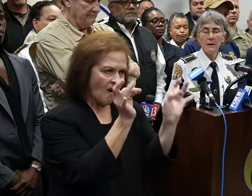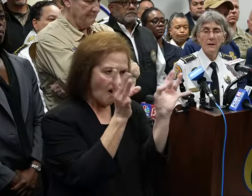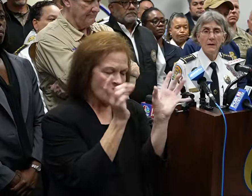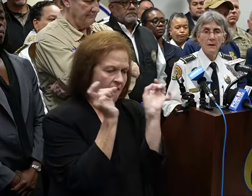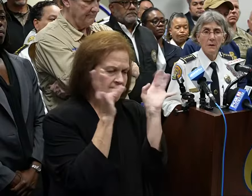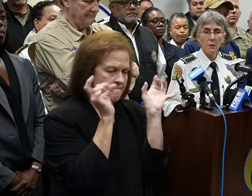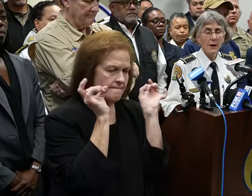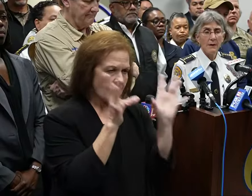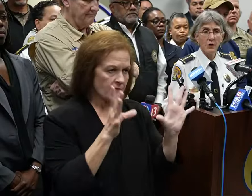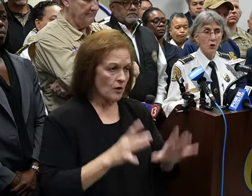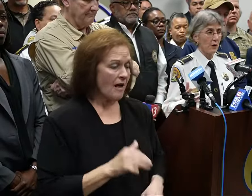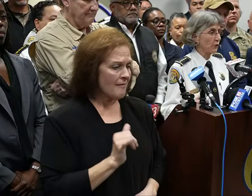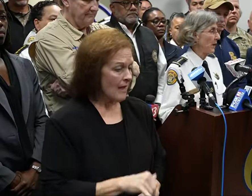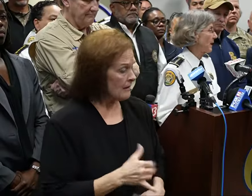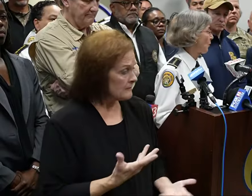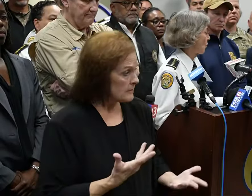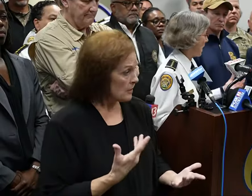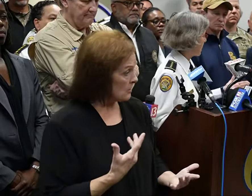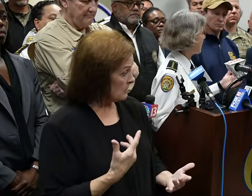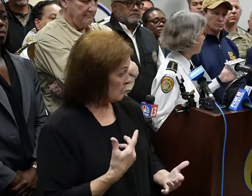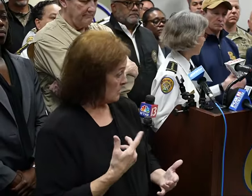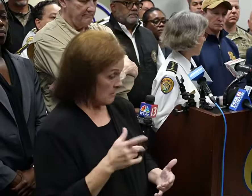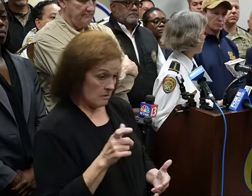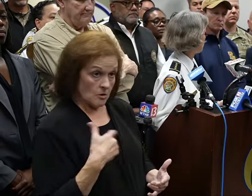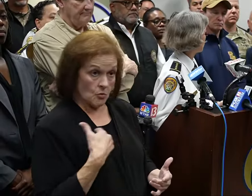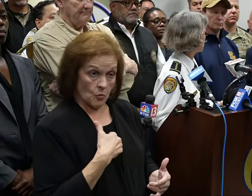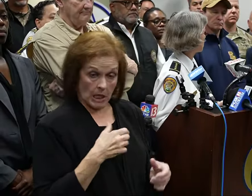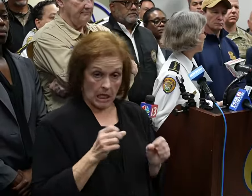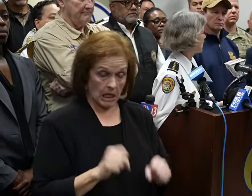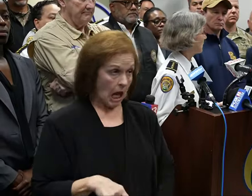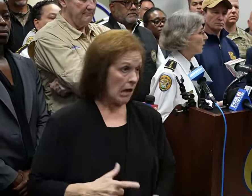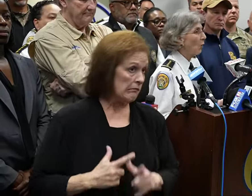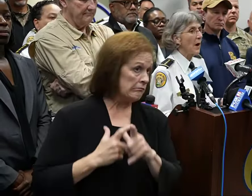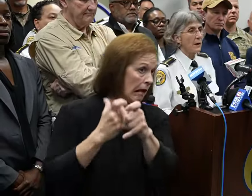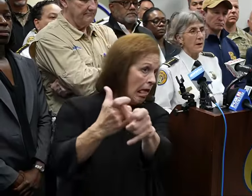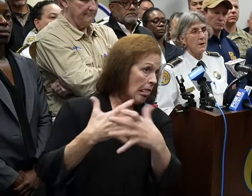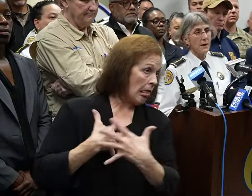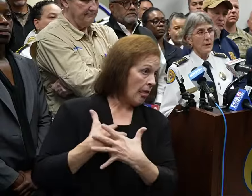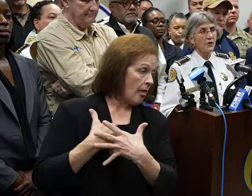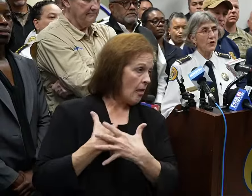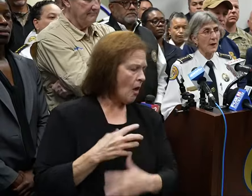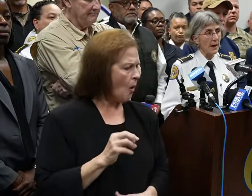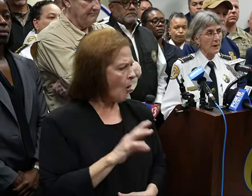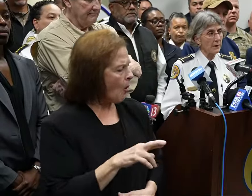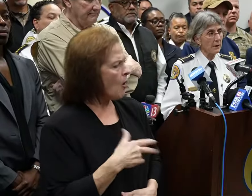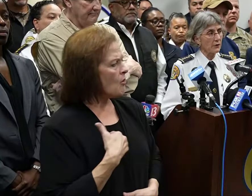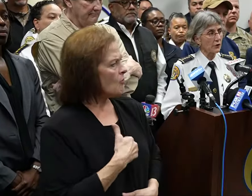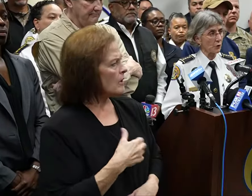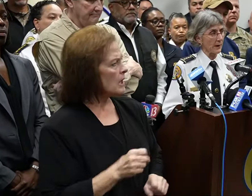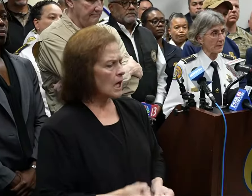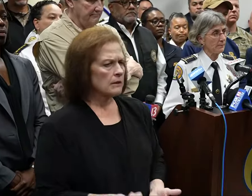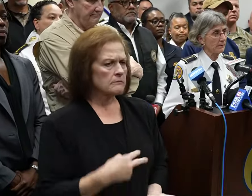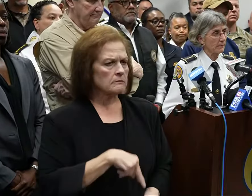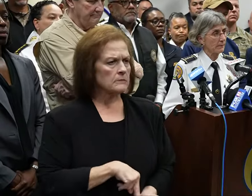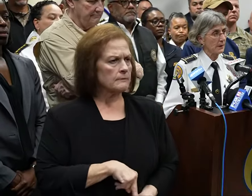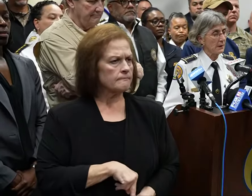evil, we have a choice. We can run in fear, or we can indeed stand in strength.